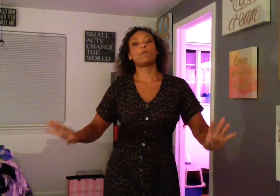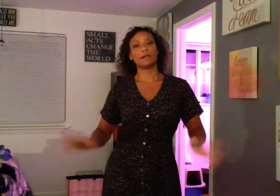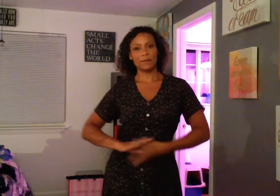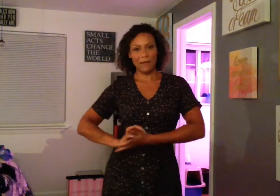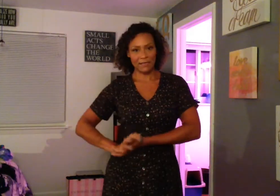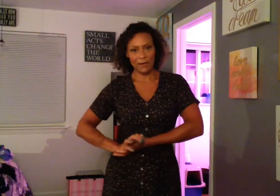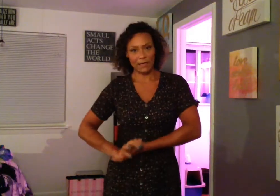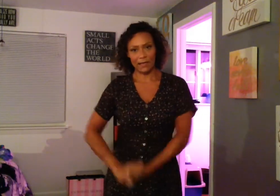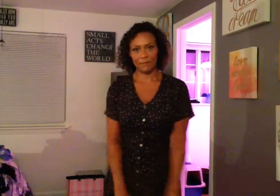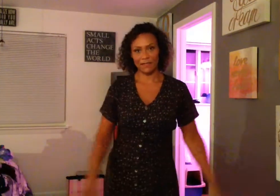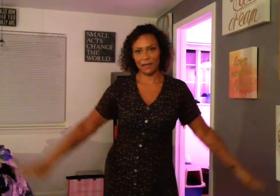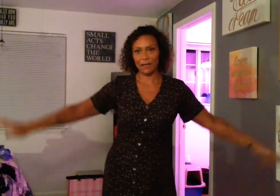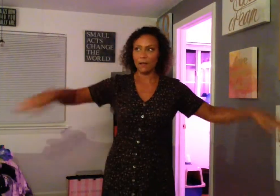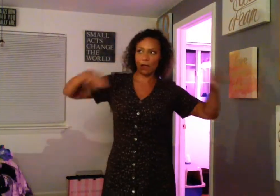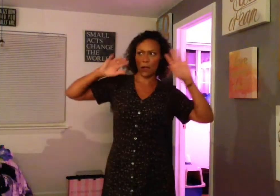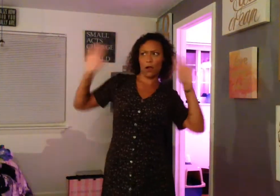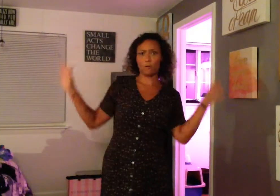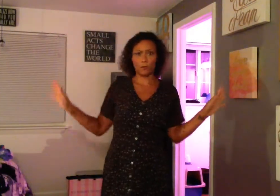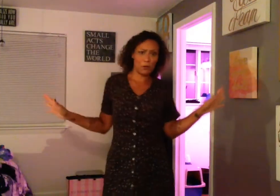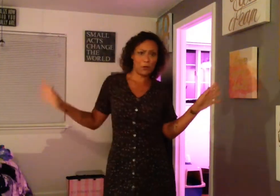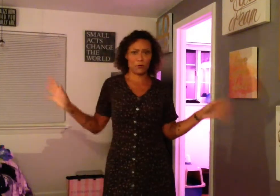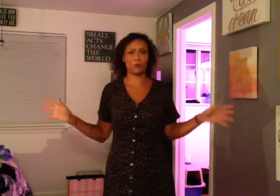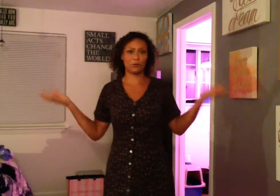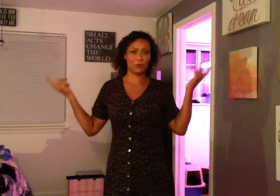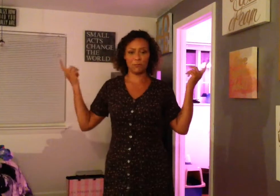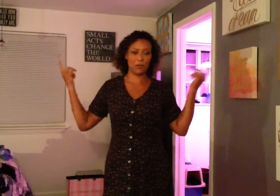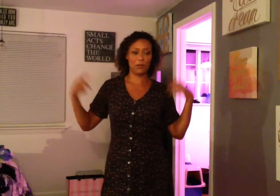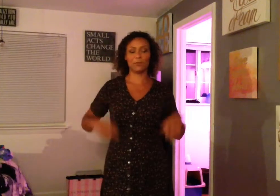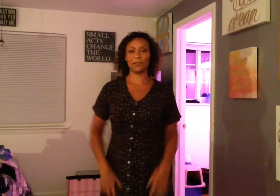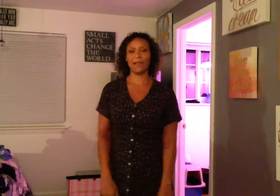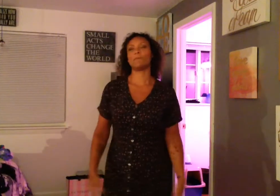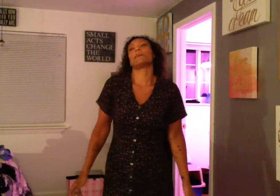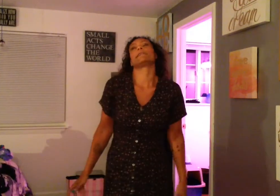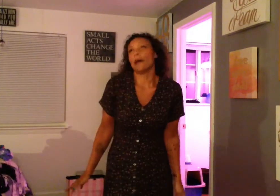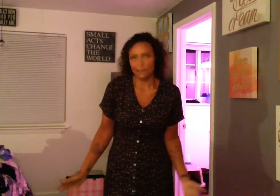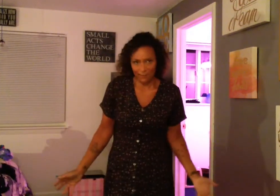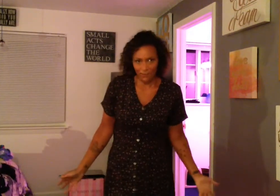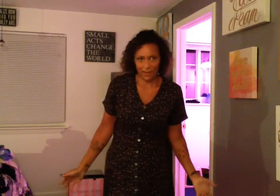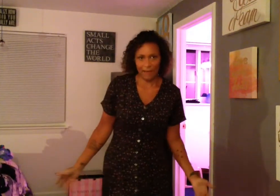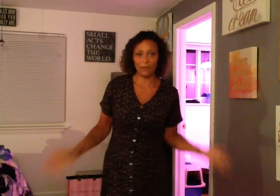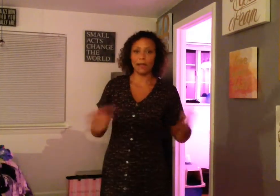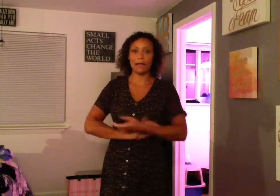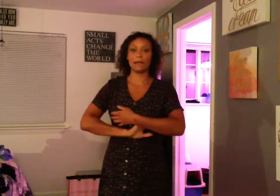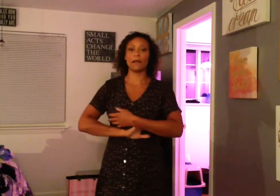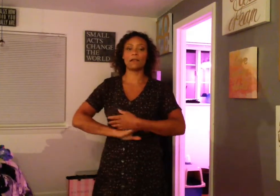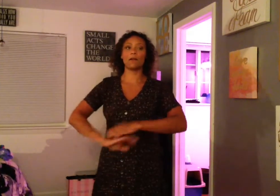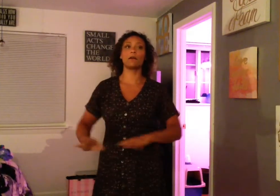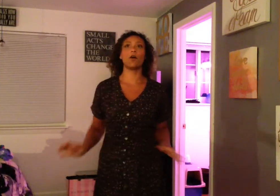I talk about mass awakening, I'm not saying, like, everybody on Earth is going to be hip to the game. Like, that's never going to happen. And there